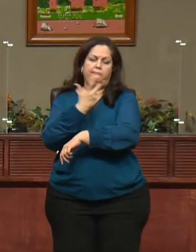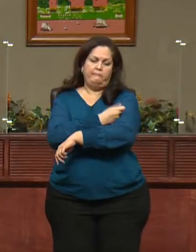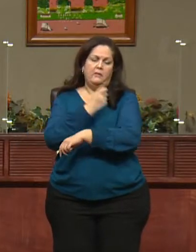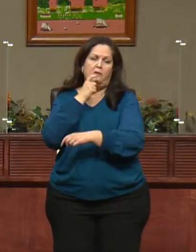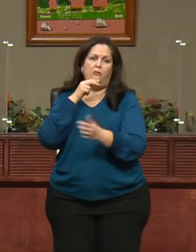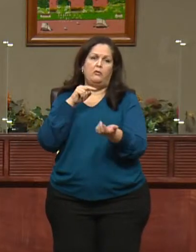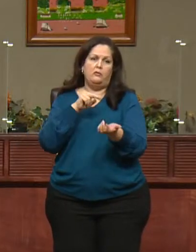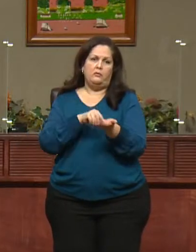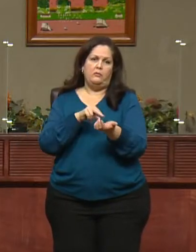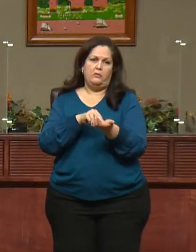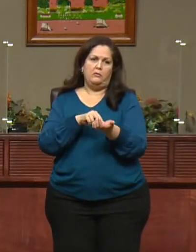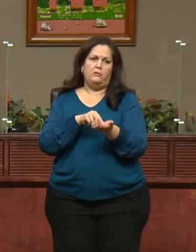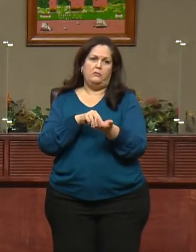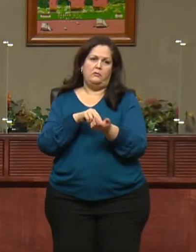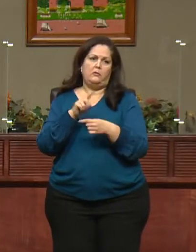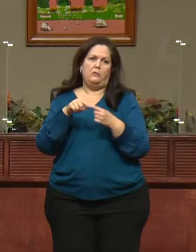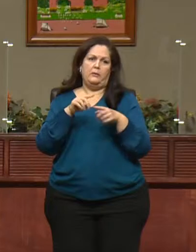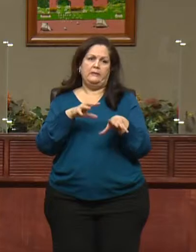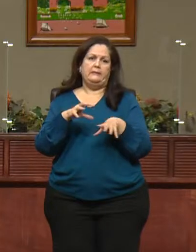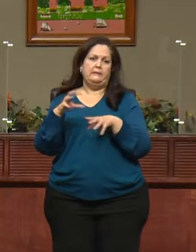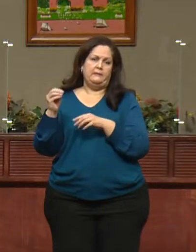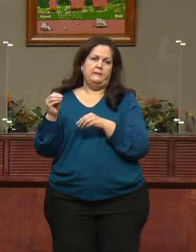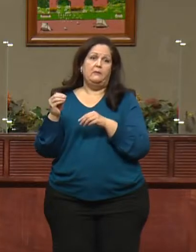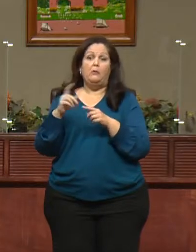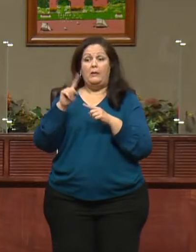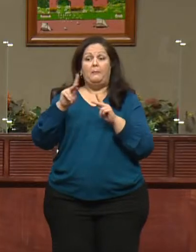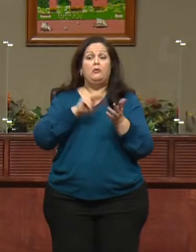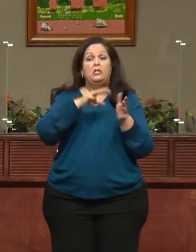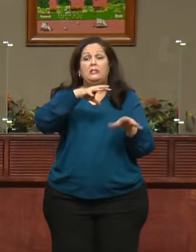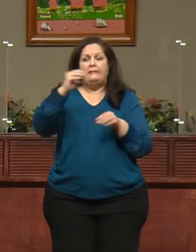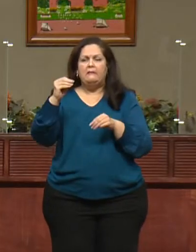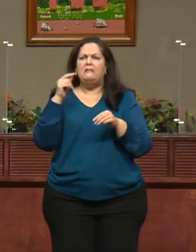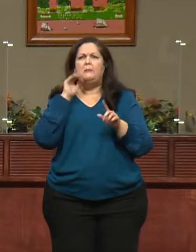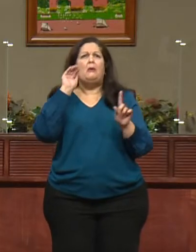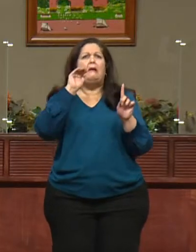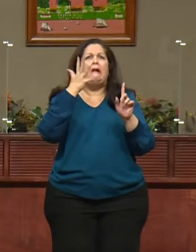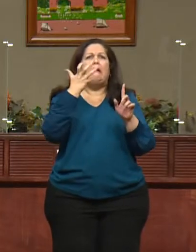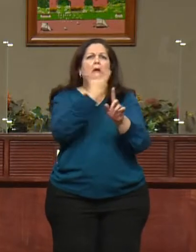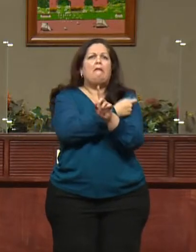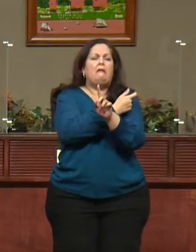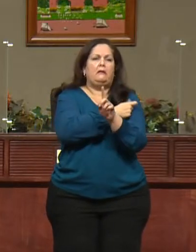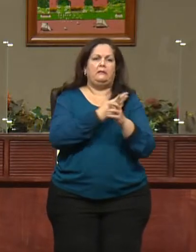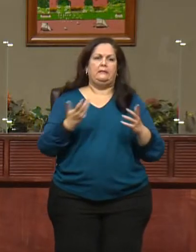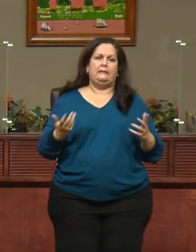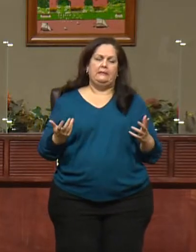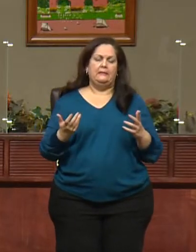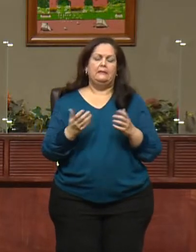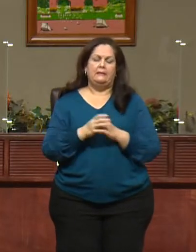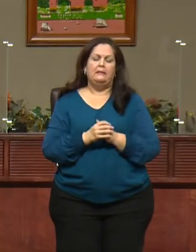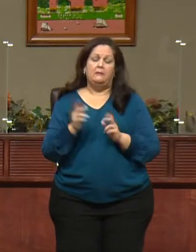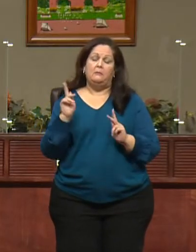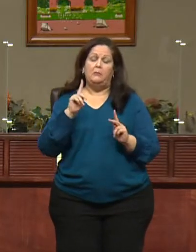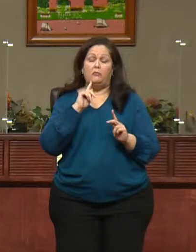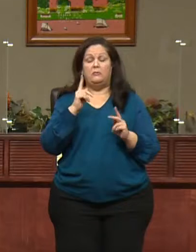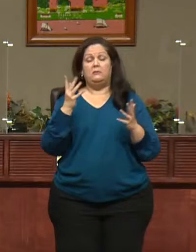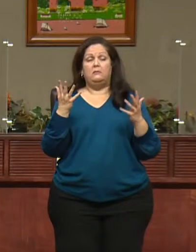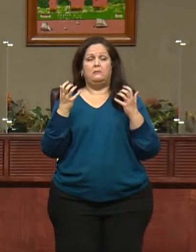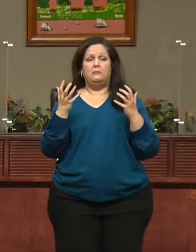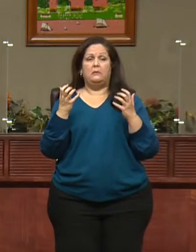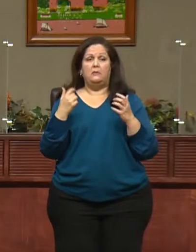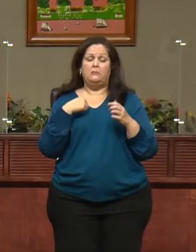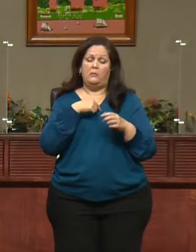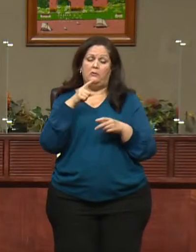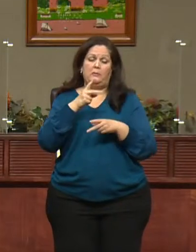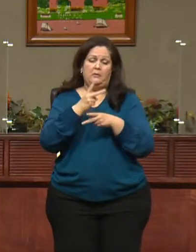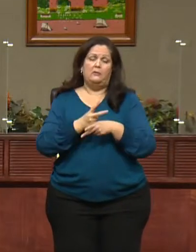leave in the site. And this is the hottest commodity that is out there right now. So we have to be very